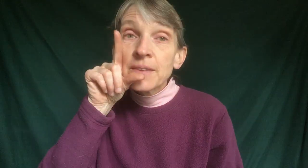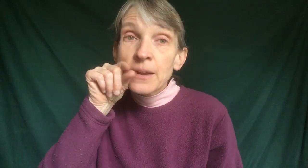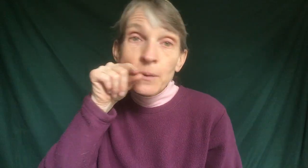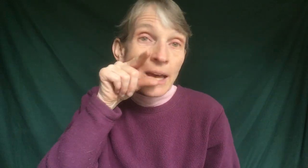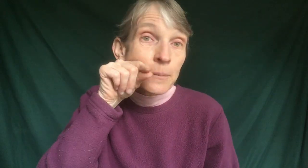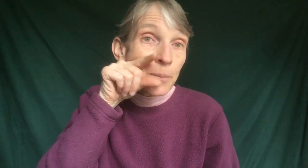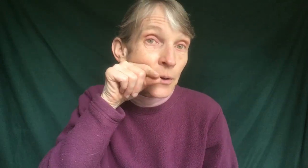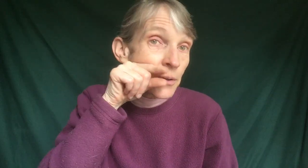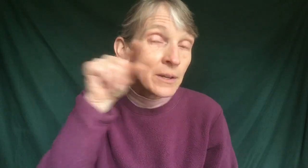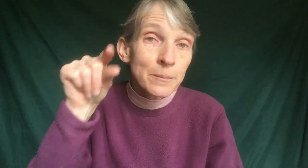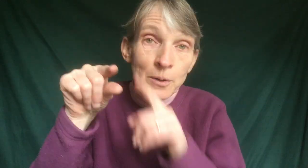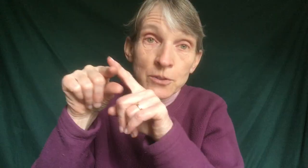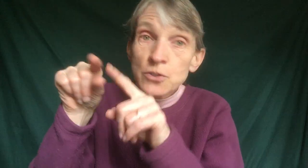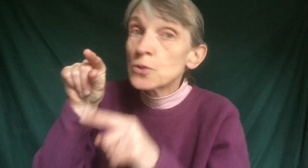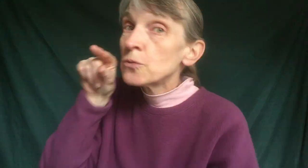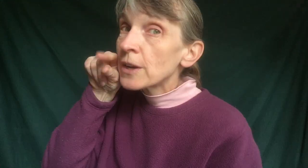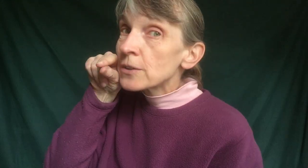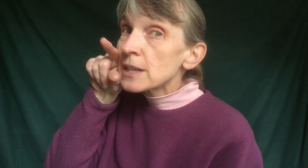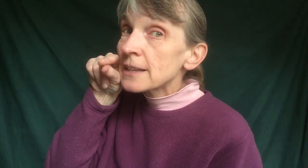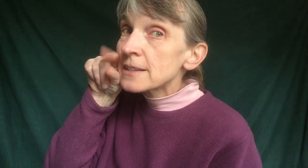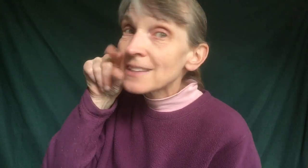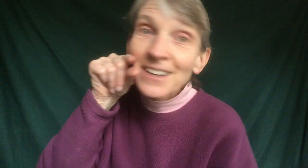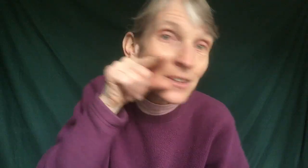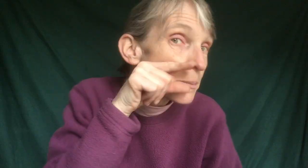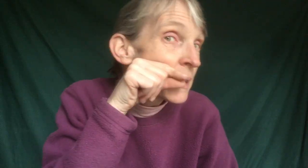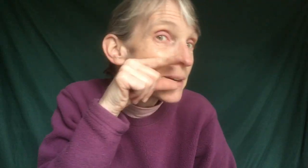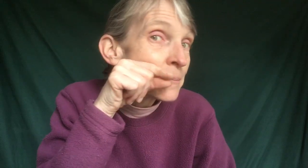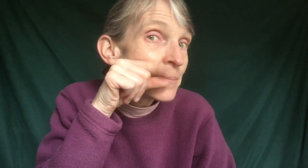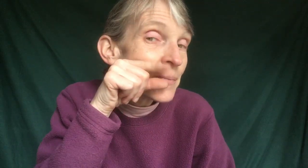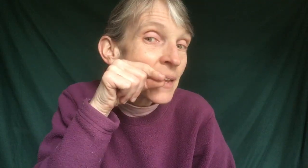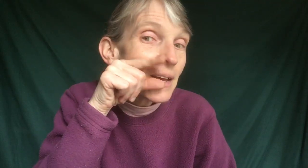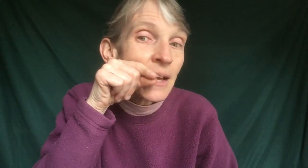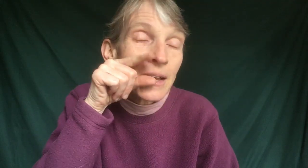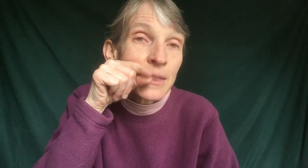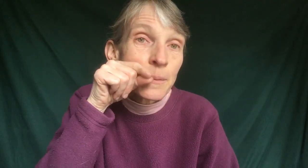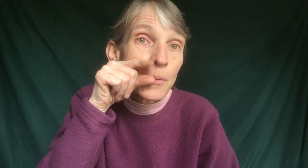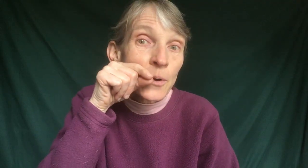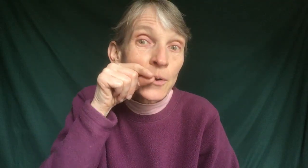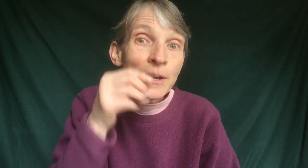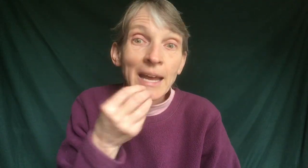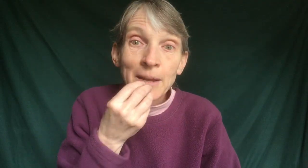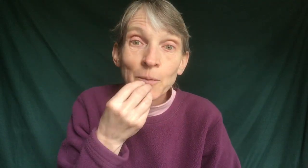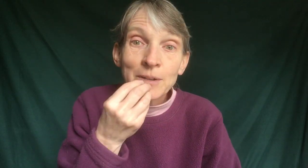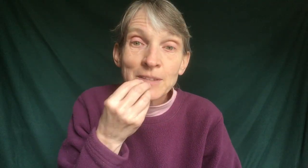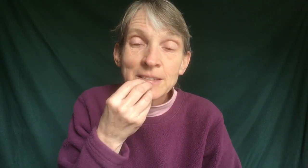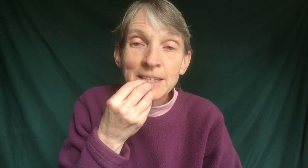Then we had a bird. Bird is two fingers like this, like your little beak. And the bird ate one of the